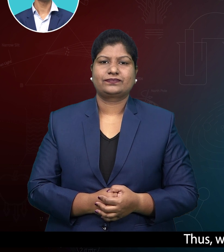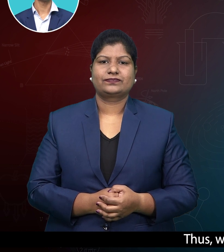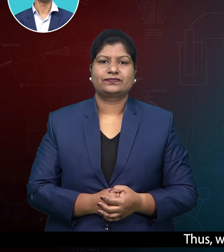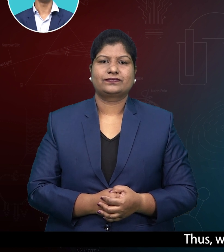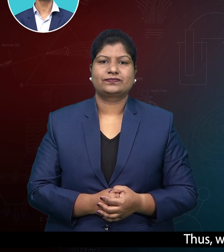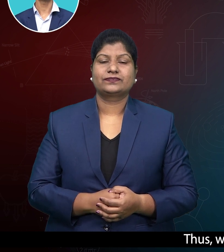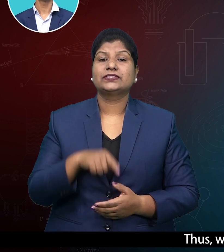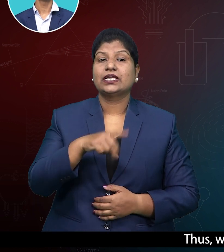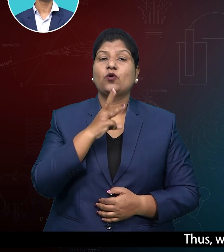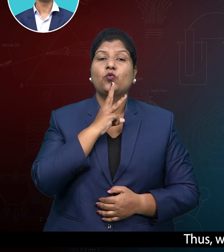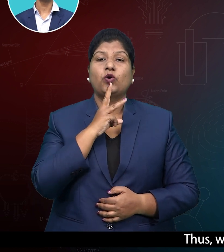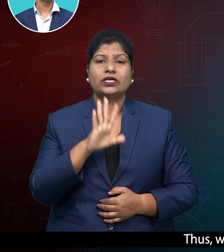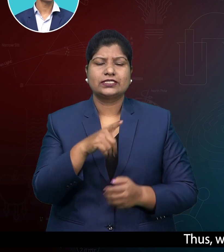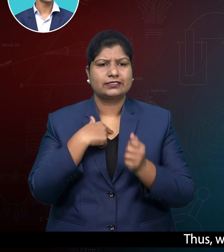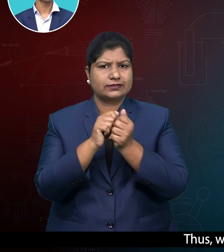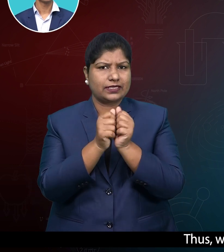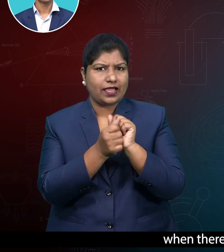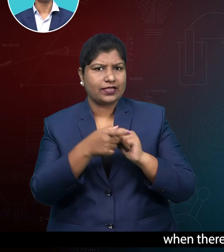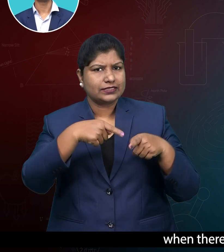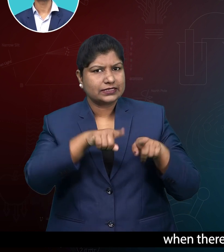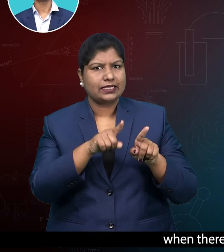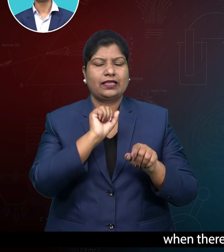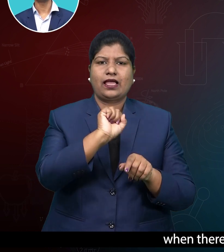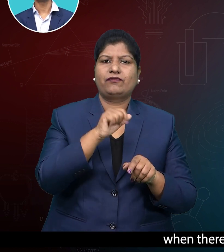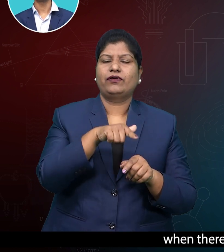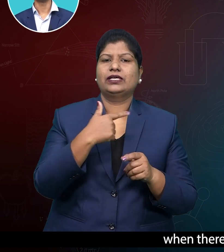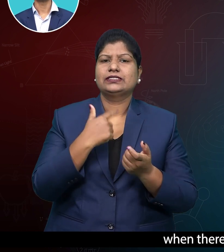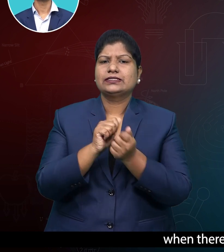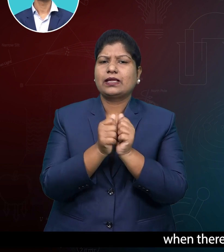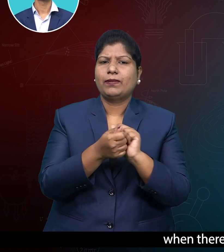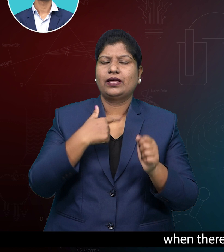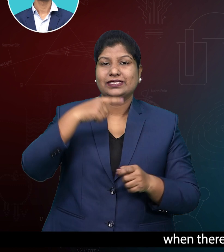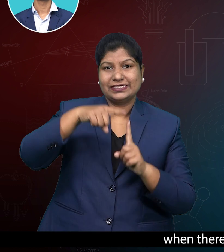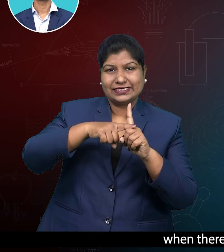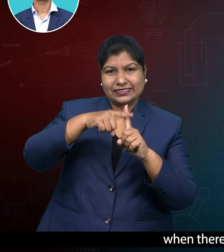Thus, water changes its state when there is a temperature change.